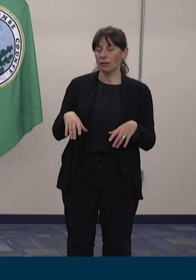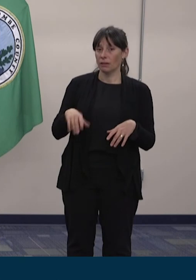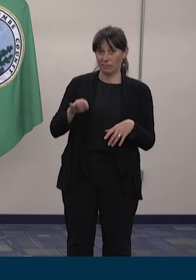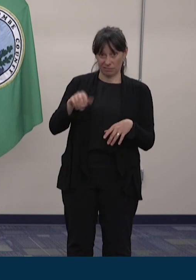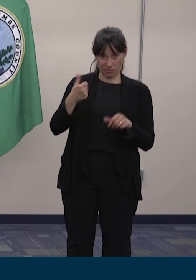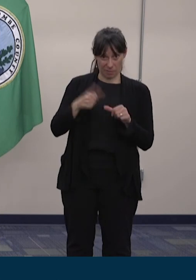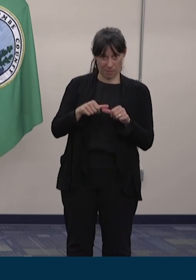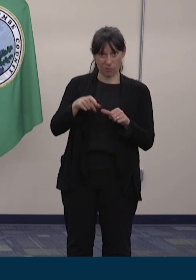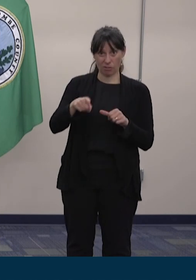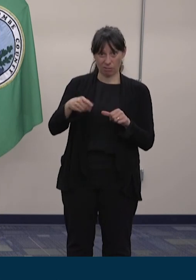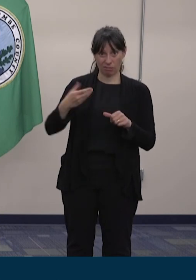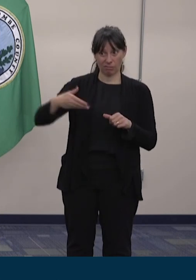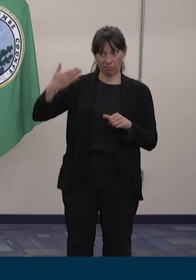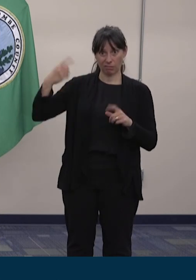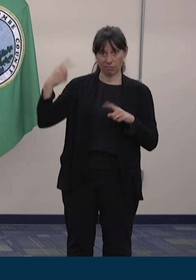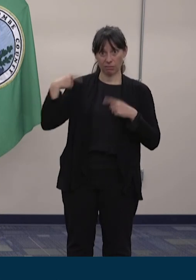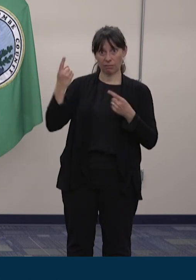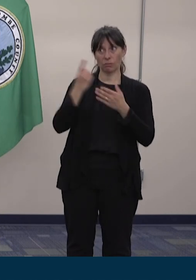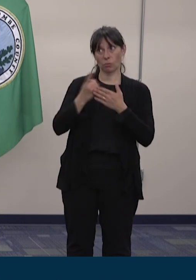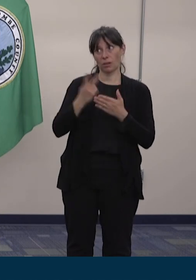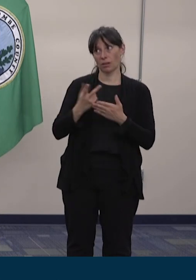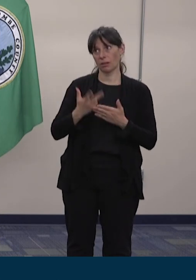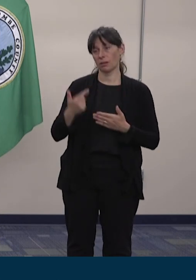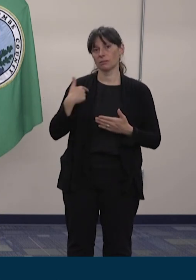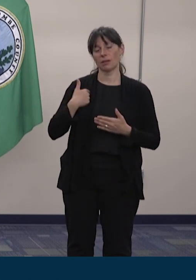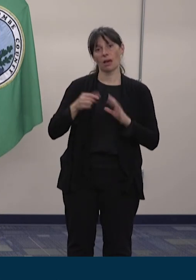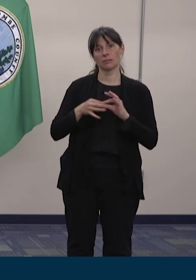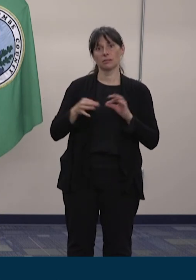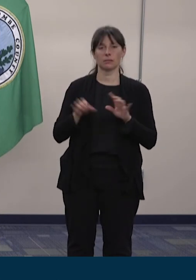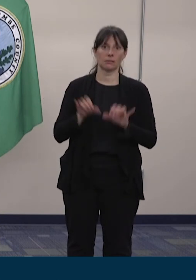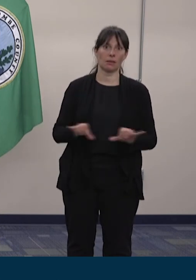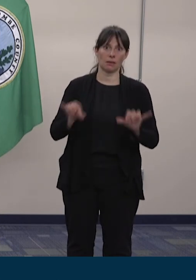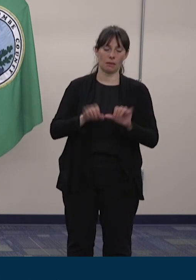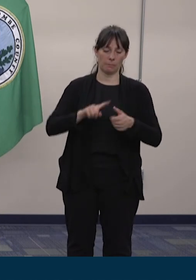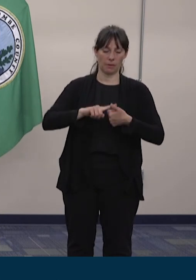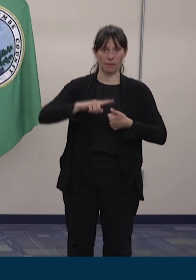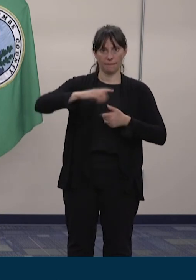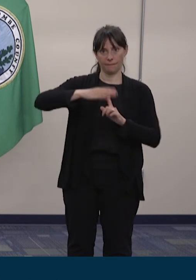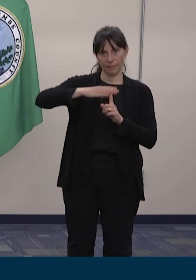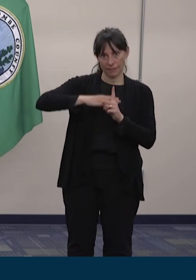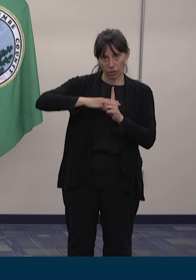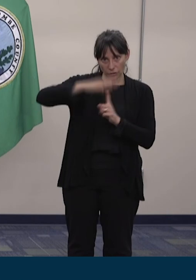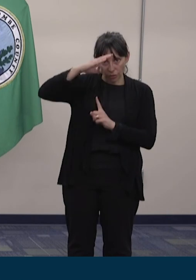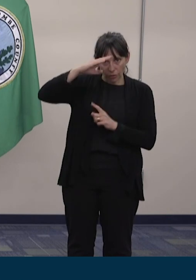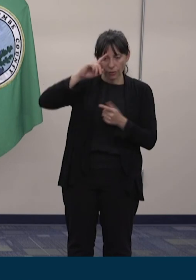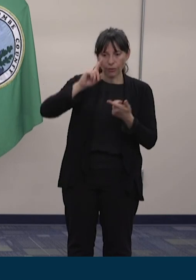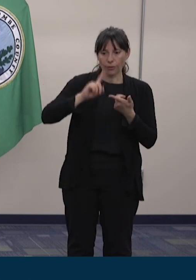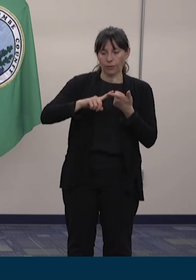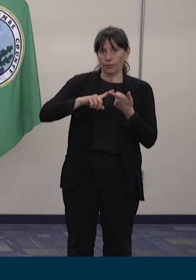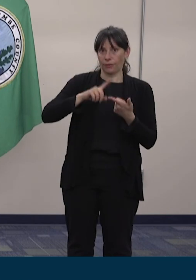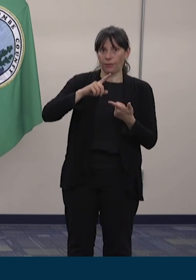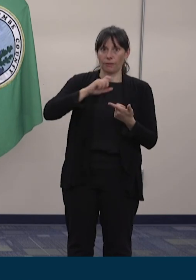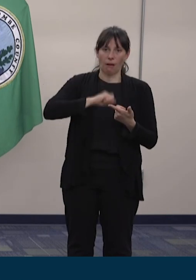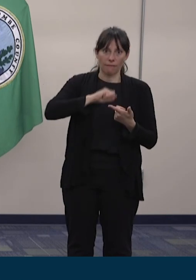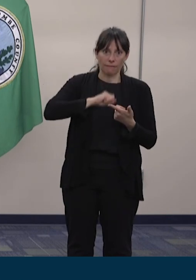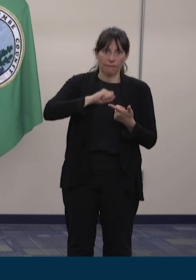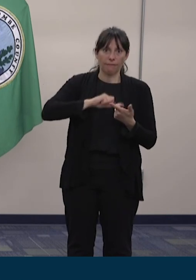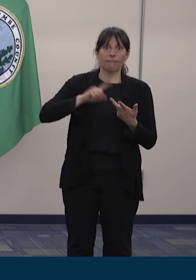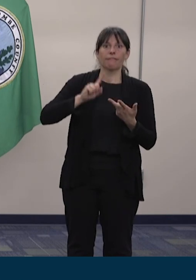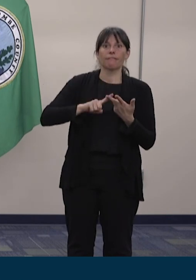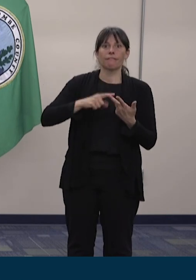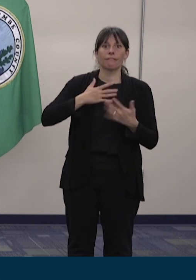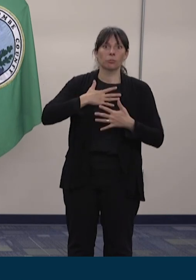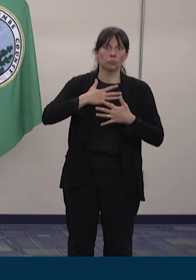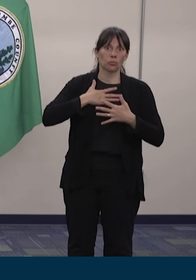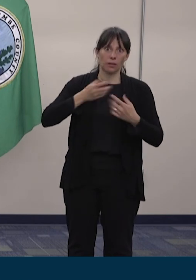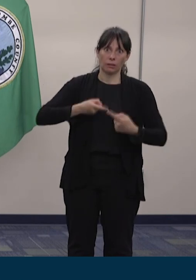been mentioning semanas he fever, estado mencionando fiebre, cough, and tos, shortness of breath. respiración corta, However, earlier this pero week, esta the